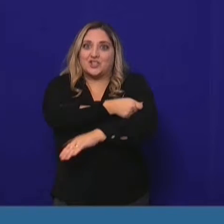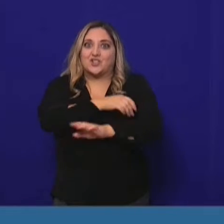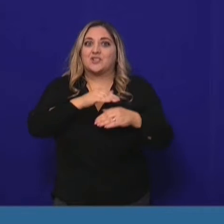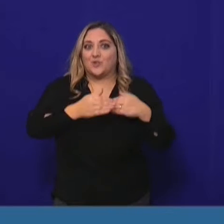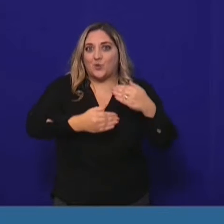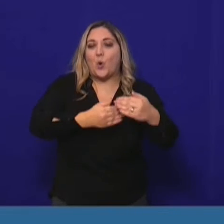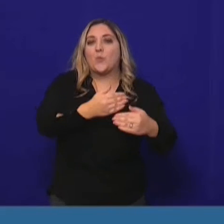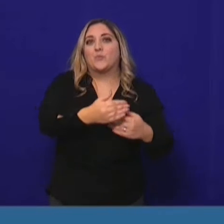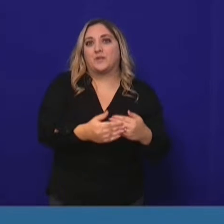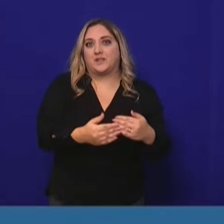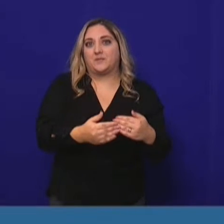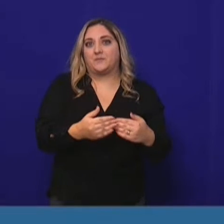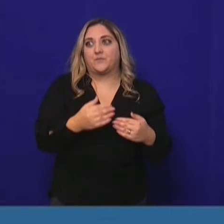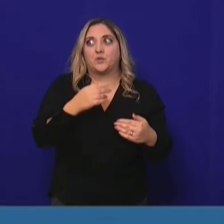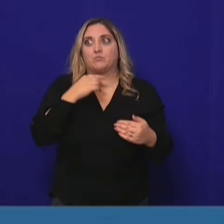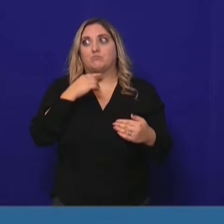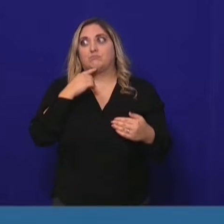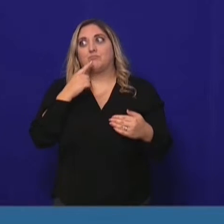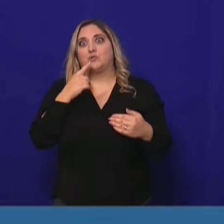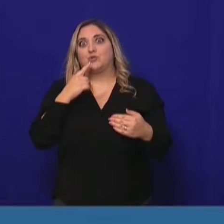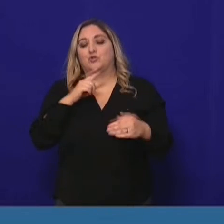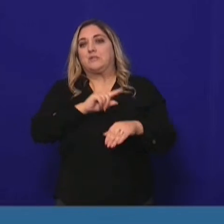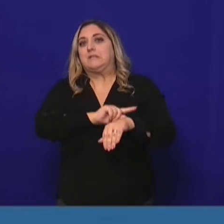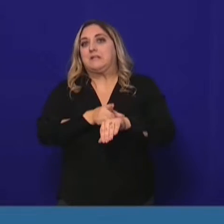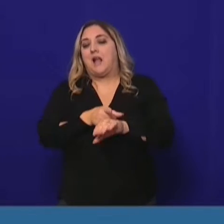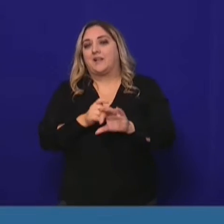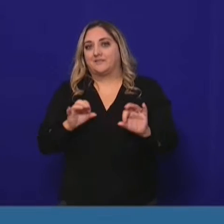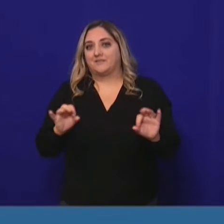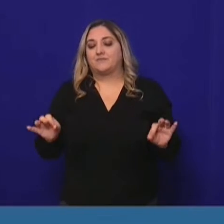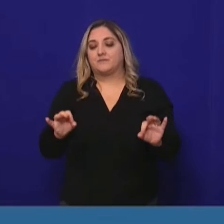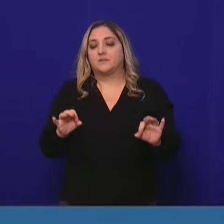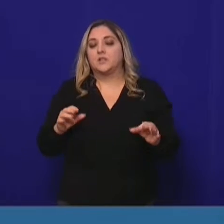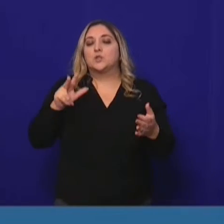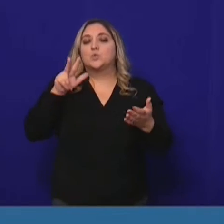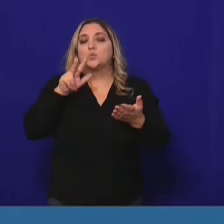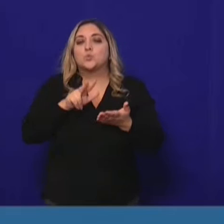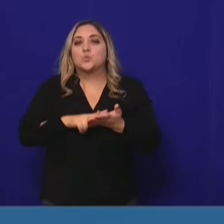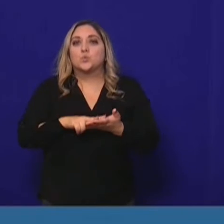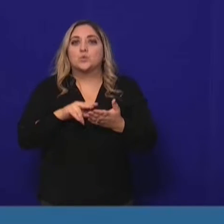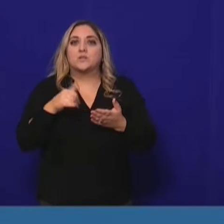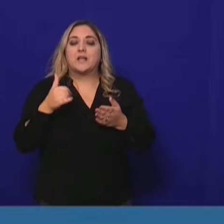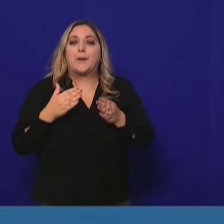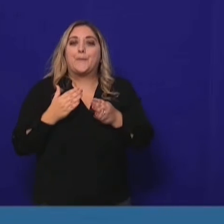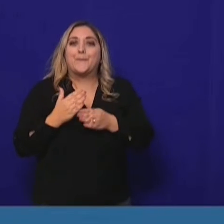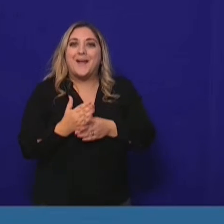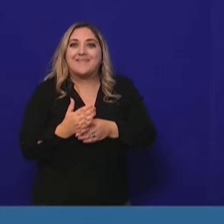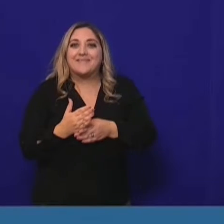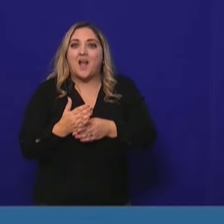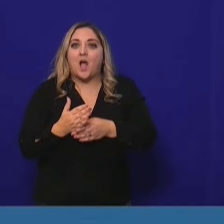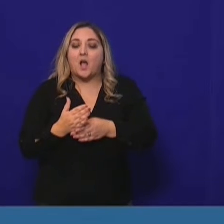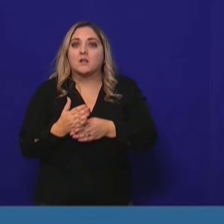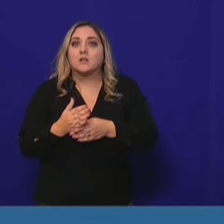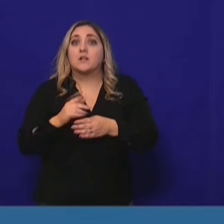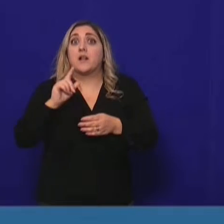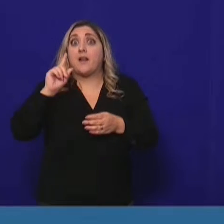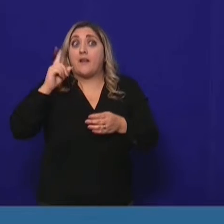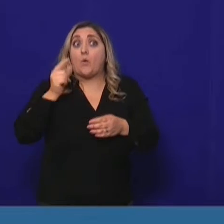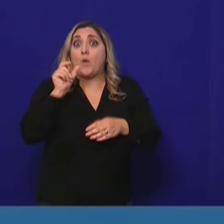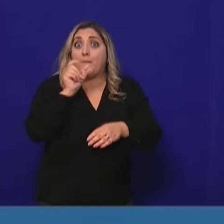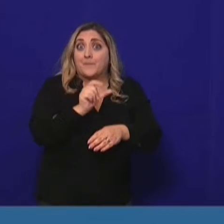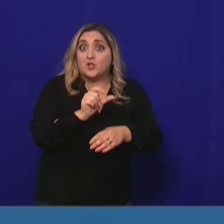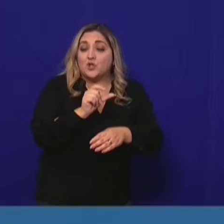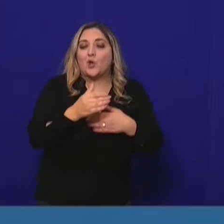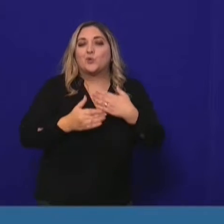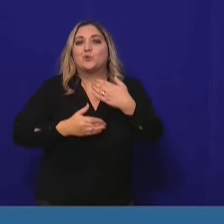għalih il-tieni doża available biex aħna nkunu żgur li jekk inti tajt l-ewwel vaccine tal-Pfizer,